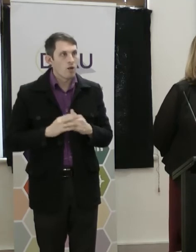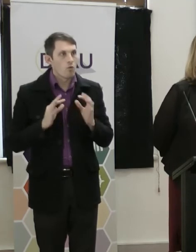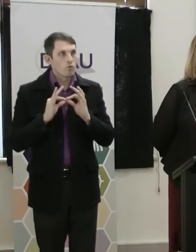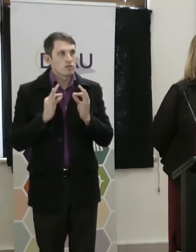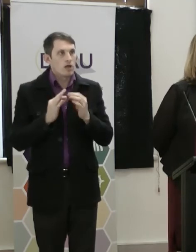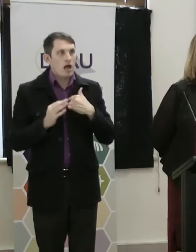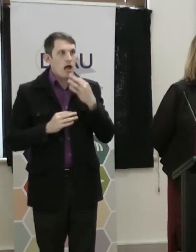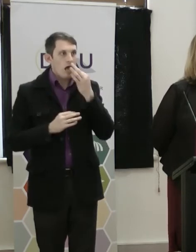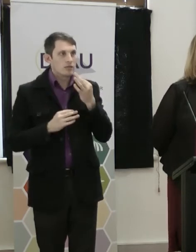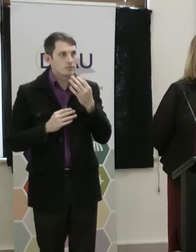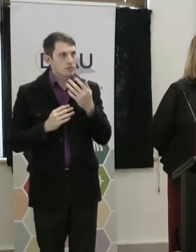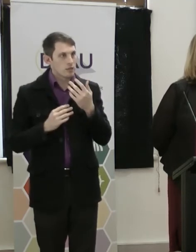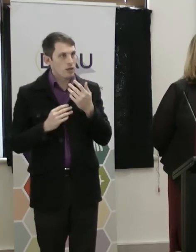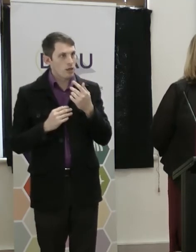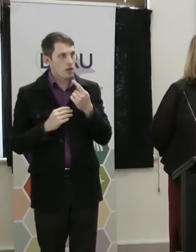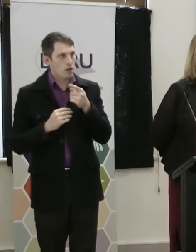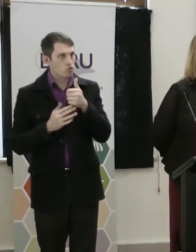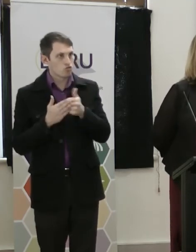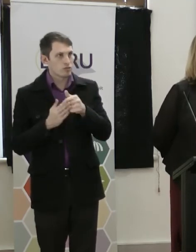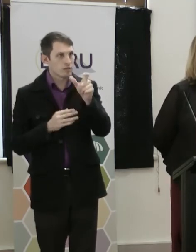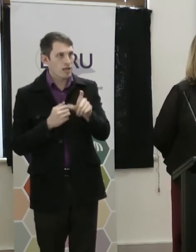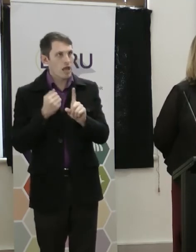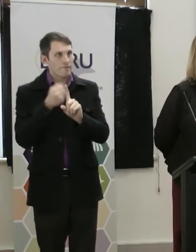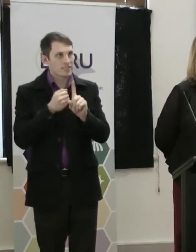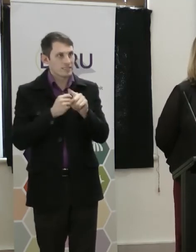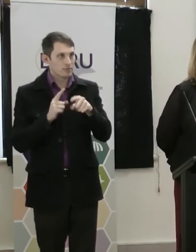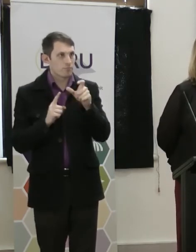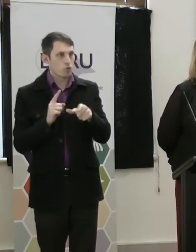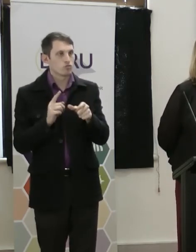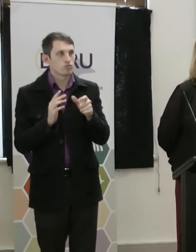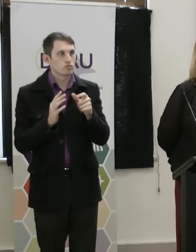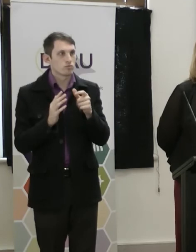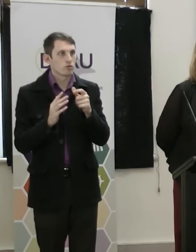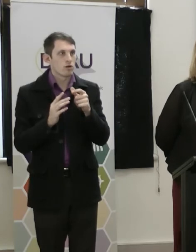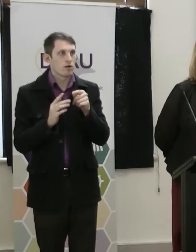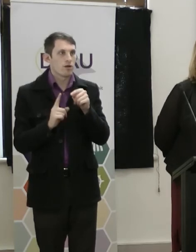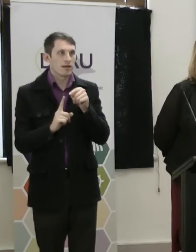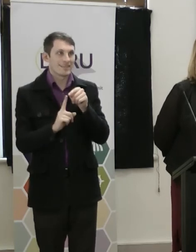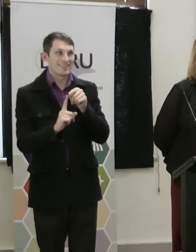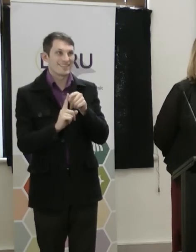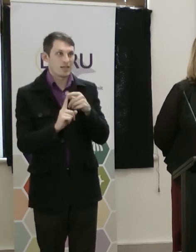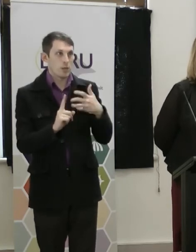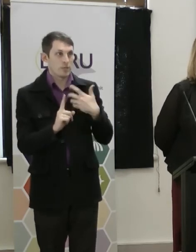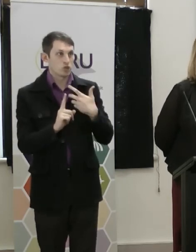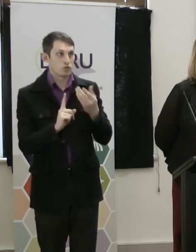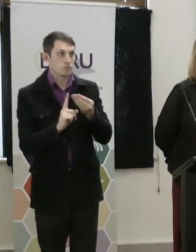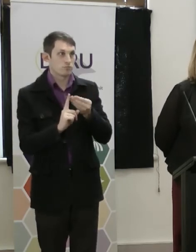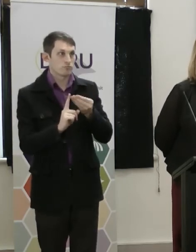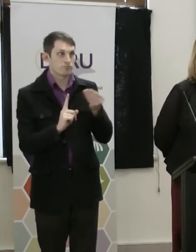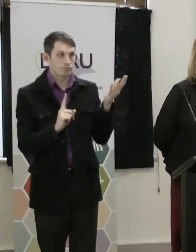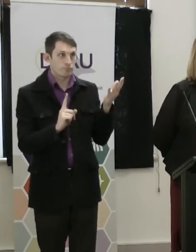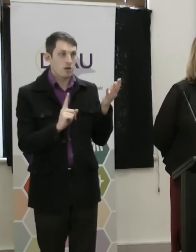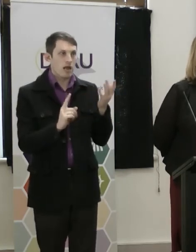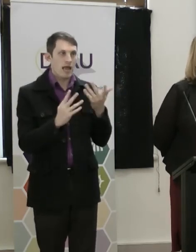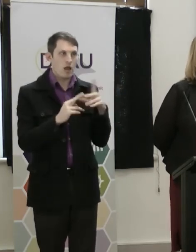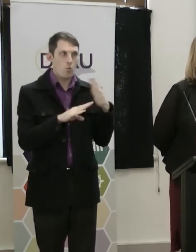come via an advocate, probably, how will the Commission work with advocates to streamline the process